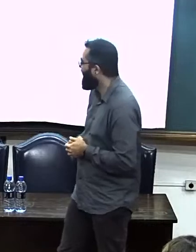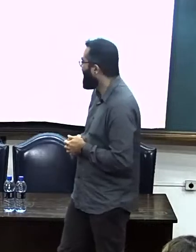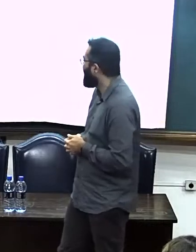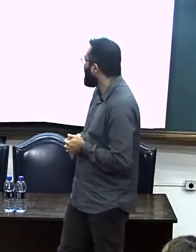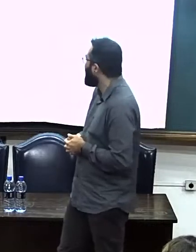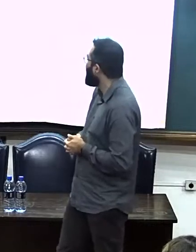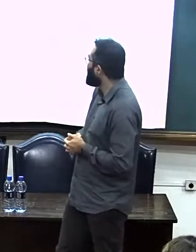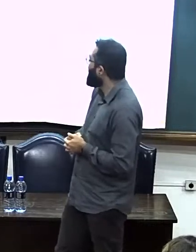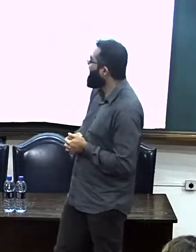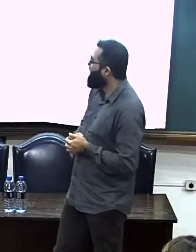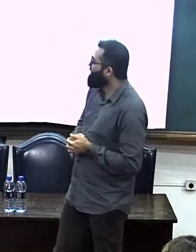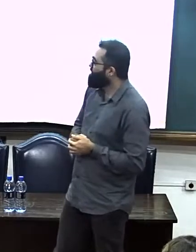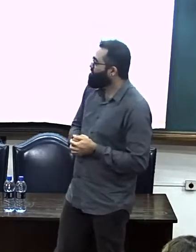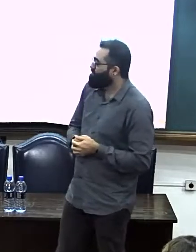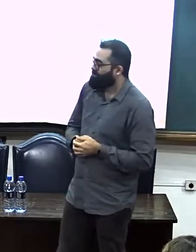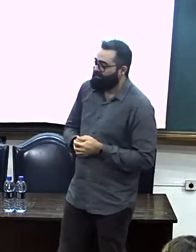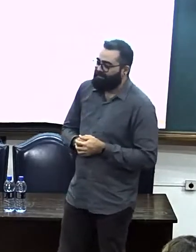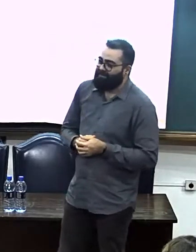para quem